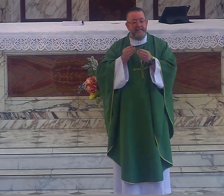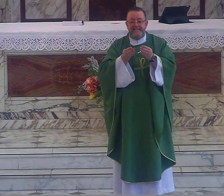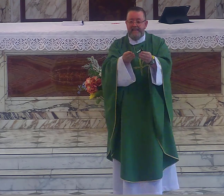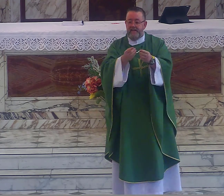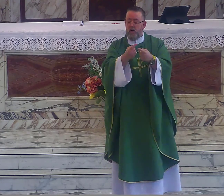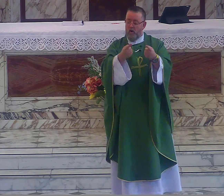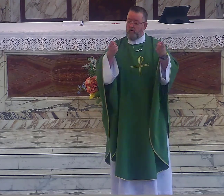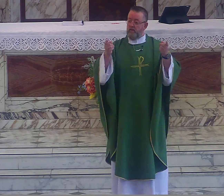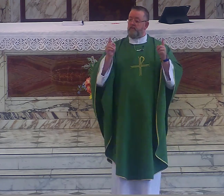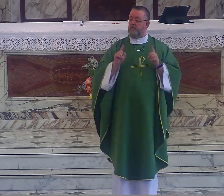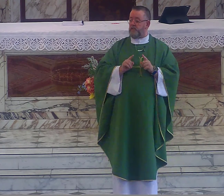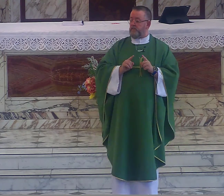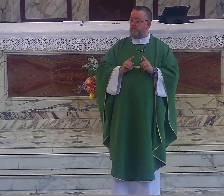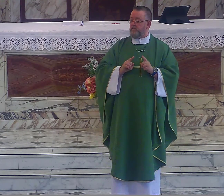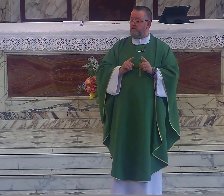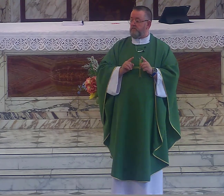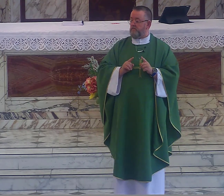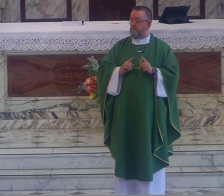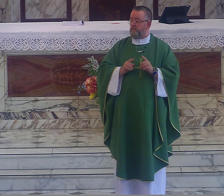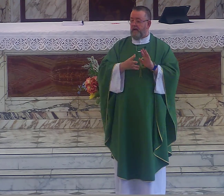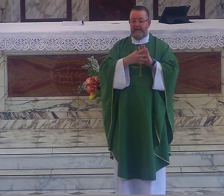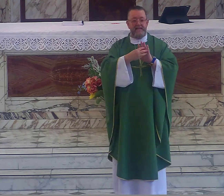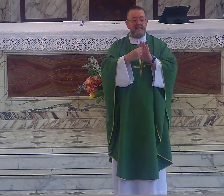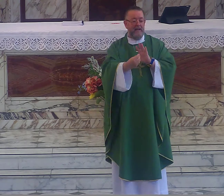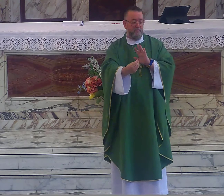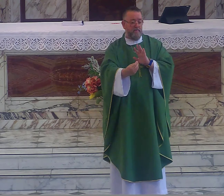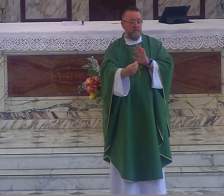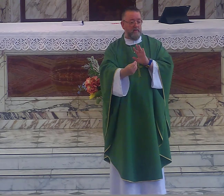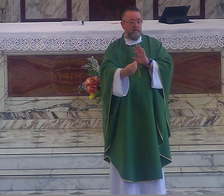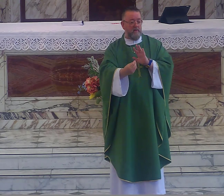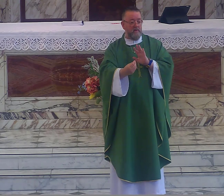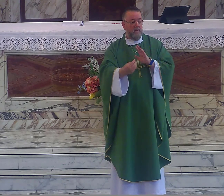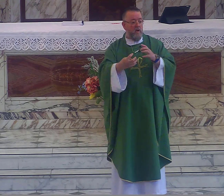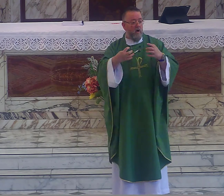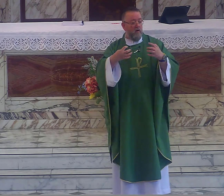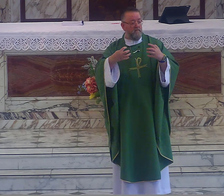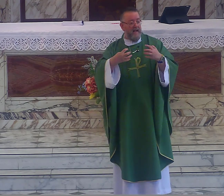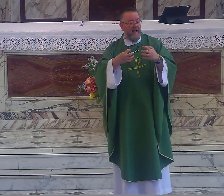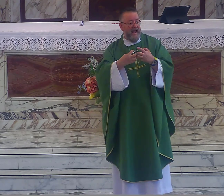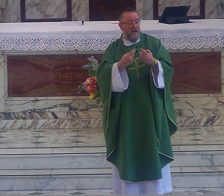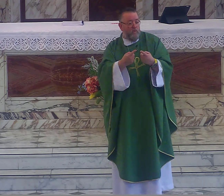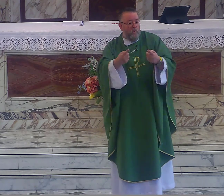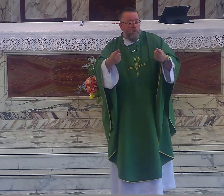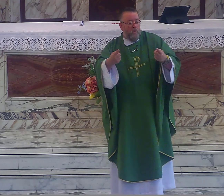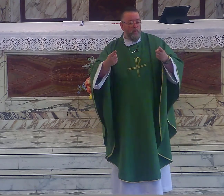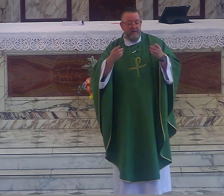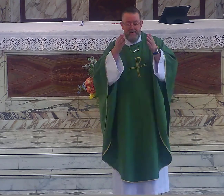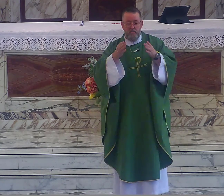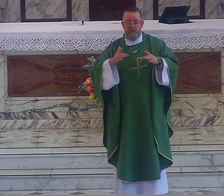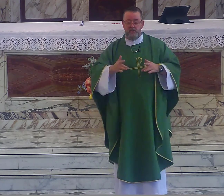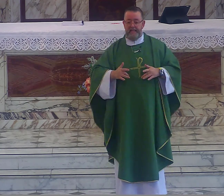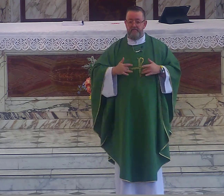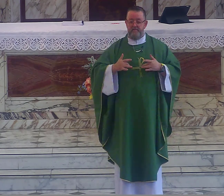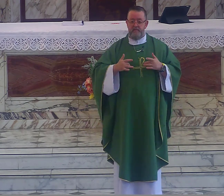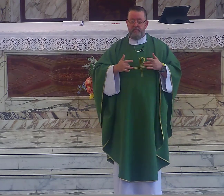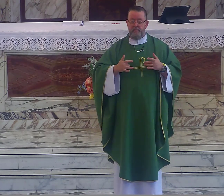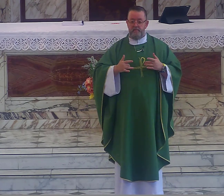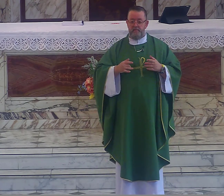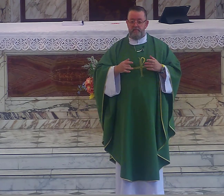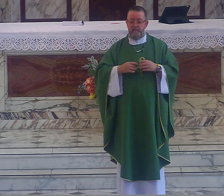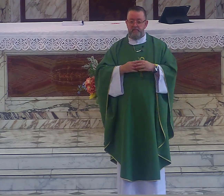Jesus, He's giving all of us an example of how we must